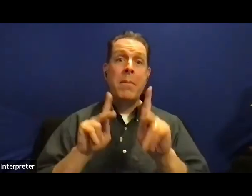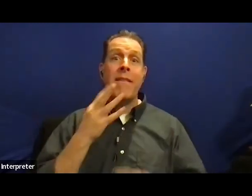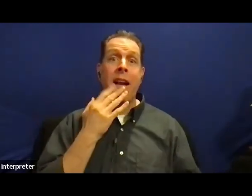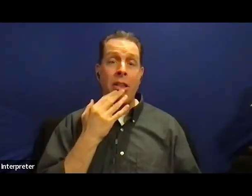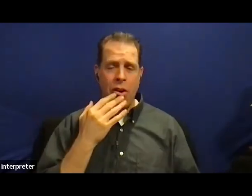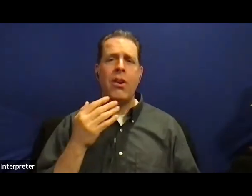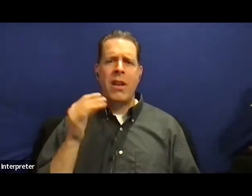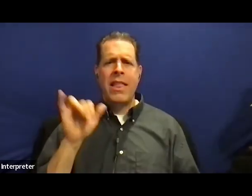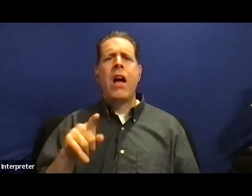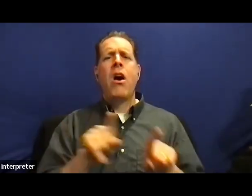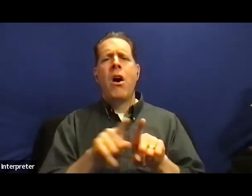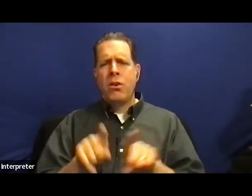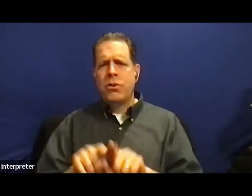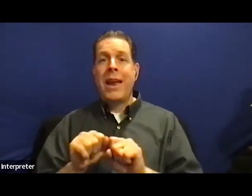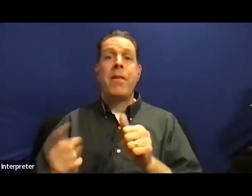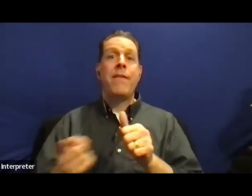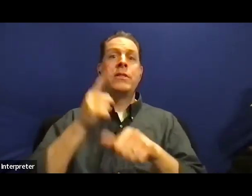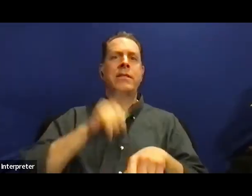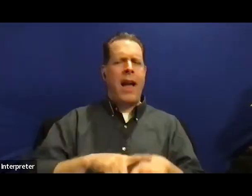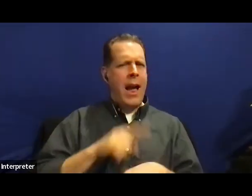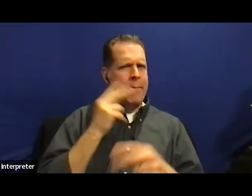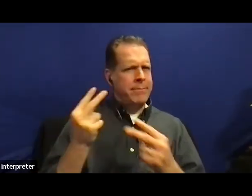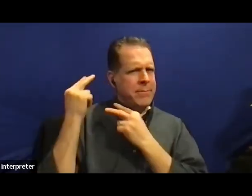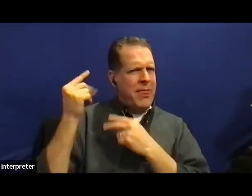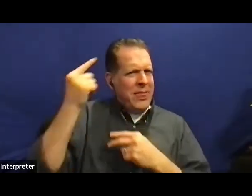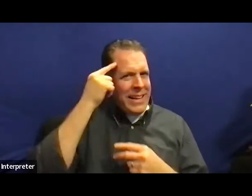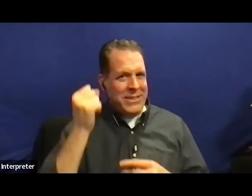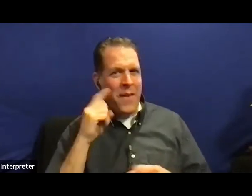this may also be a first for the city of Tacoma.